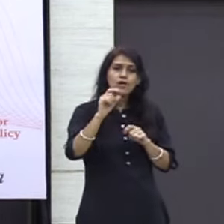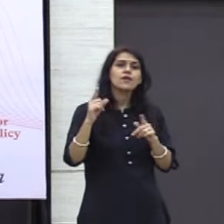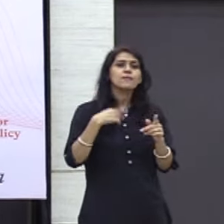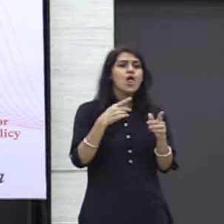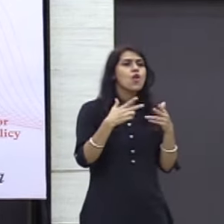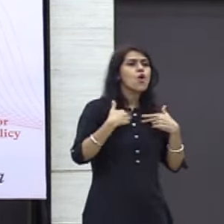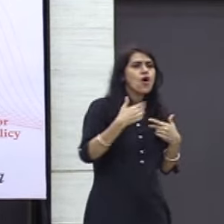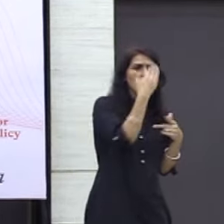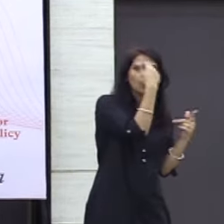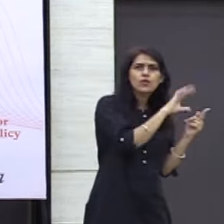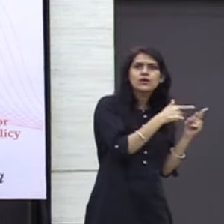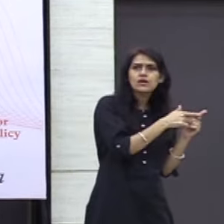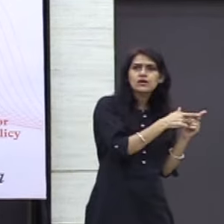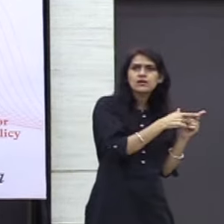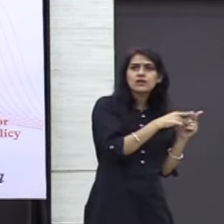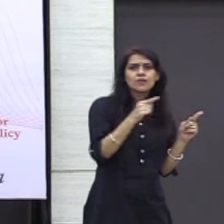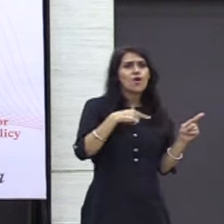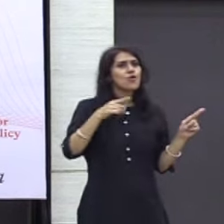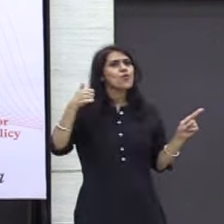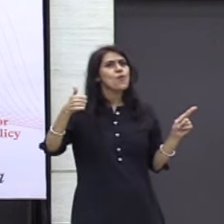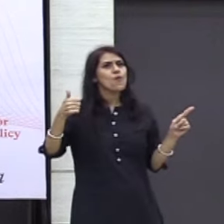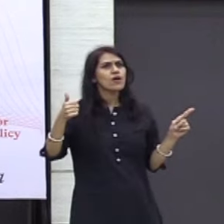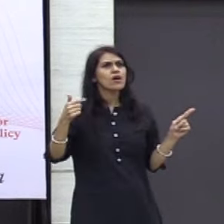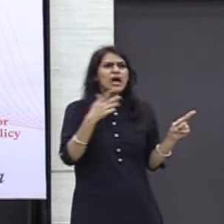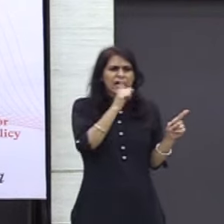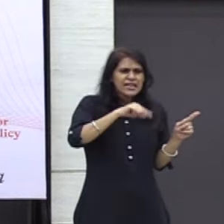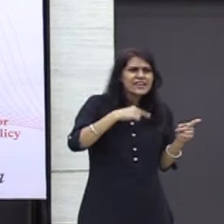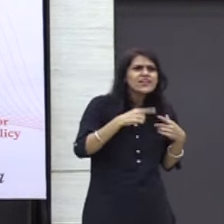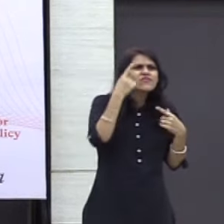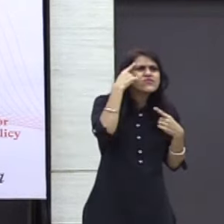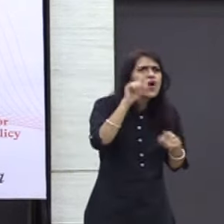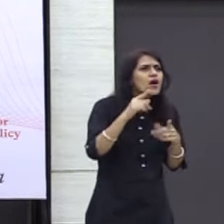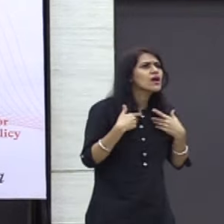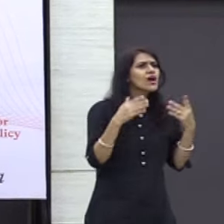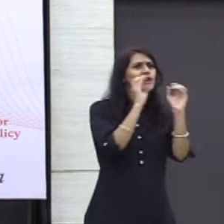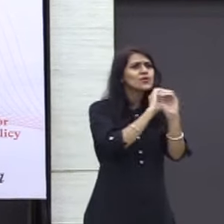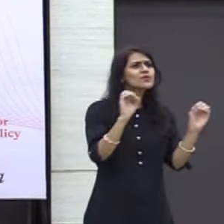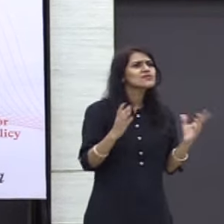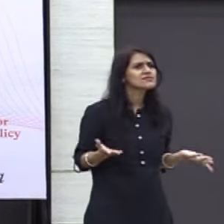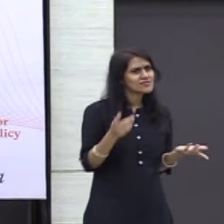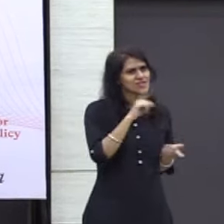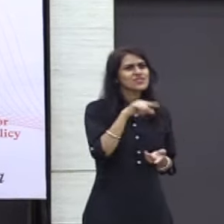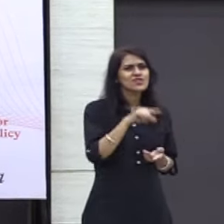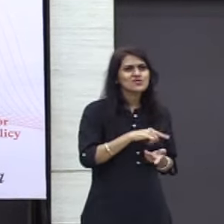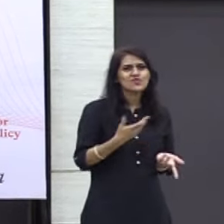lawyer is not able to say that I'm innocent because I don't know why I'm guilty. That's right. That's the problem. And I think that's a perfectly